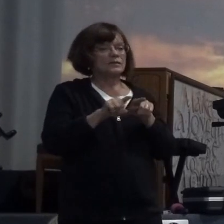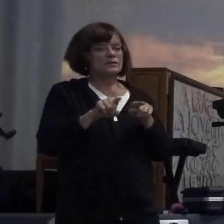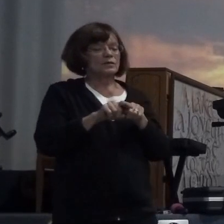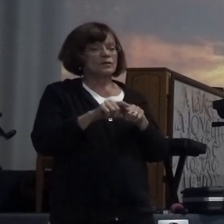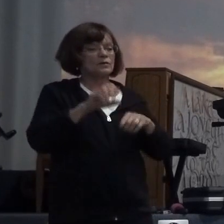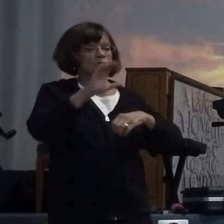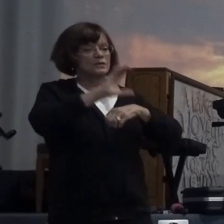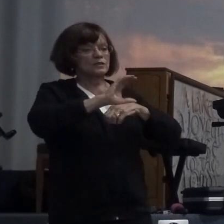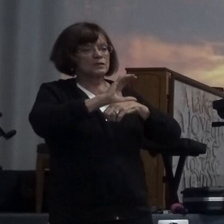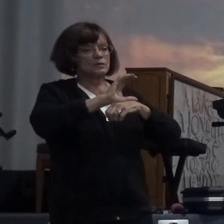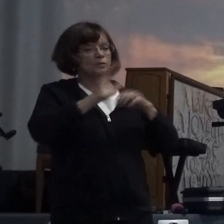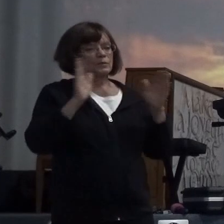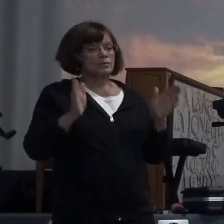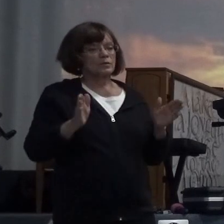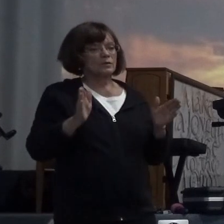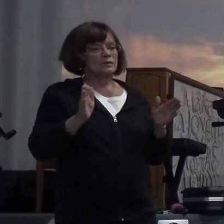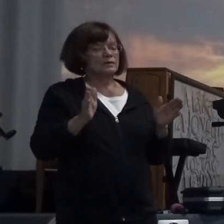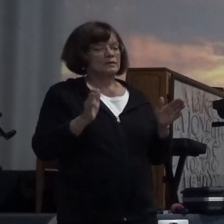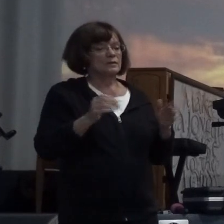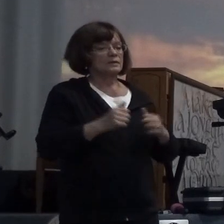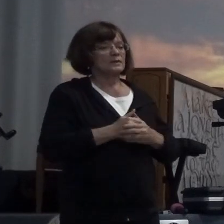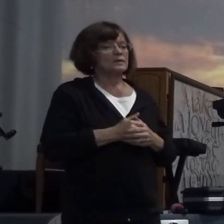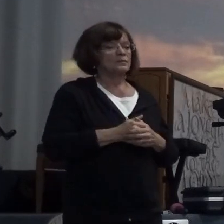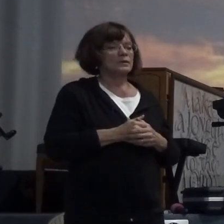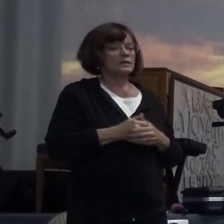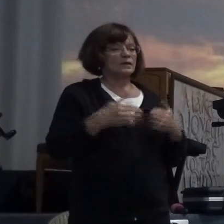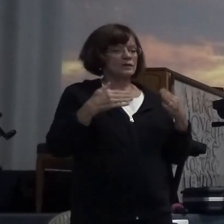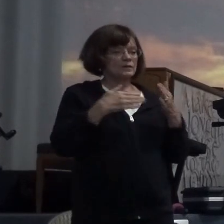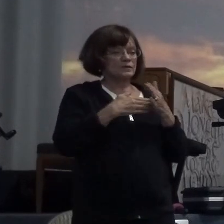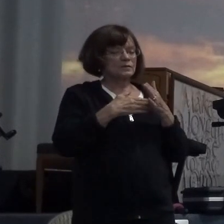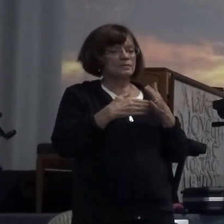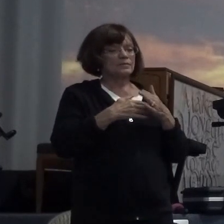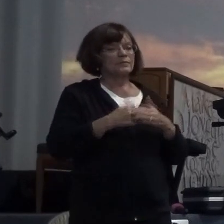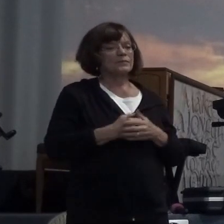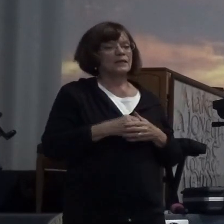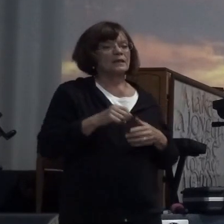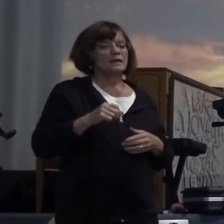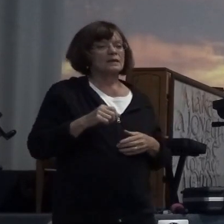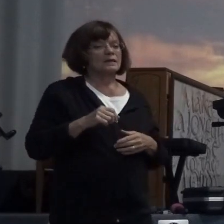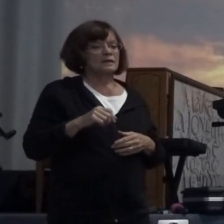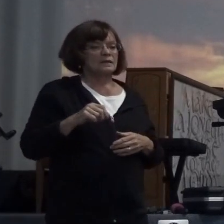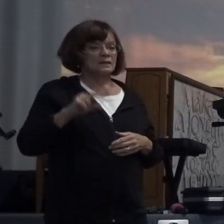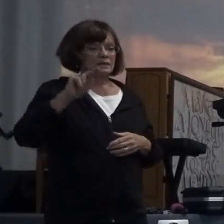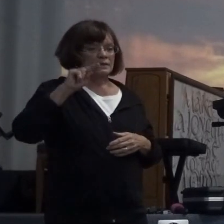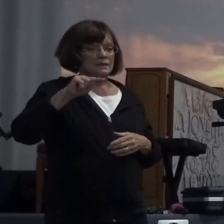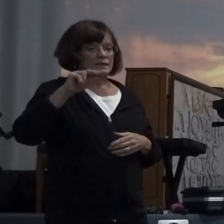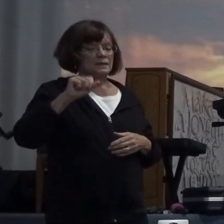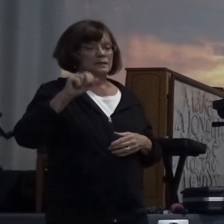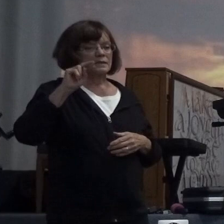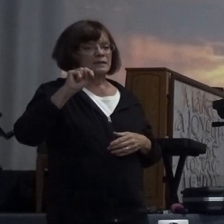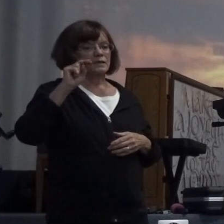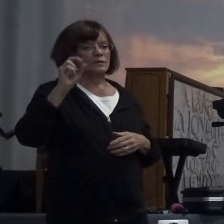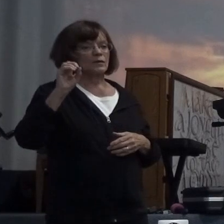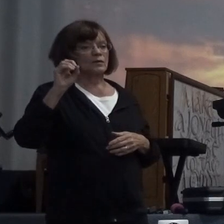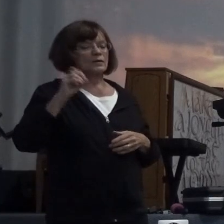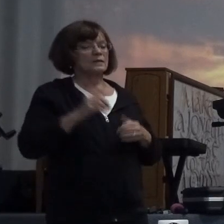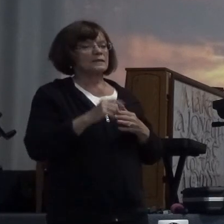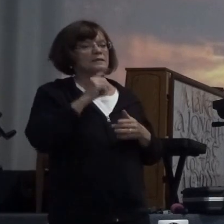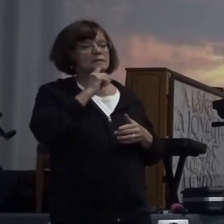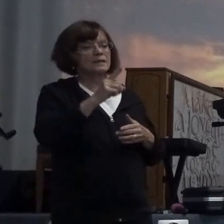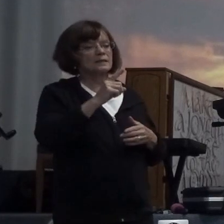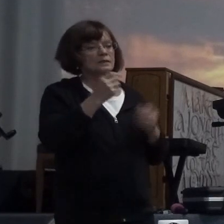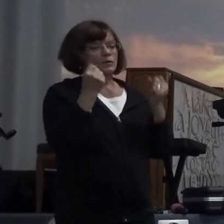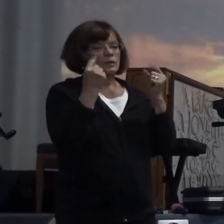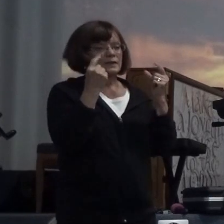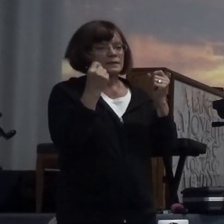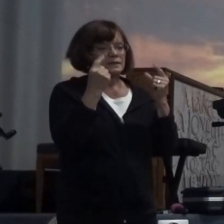they were seen as being hostile to the Roman culture. Nero spread the word quickly that the Christians had set the fires, and as a result,